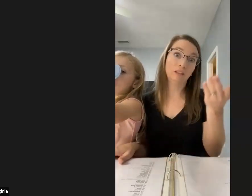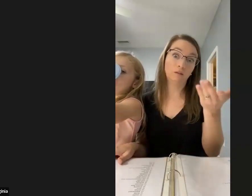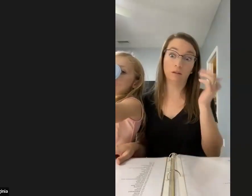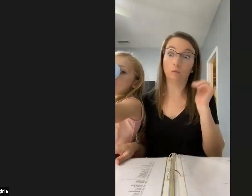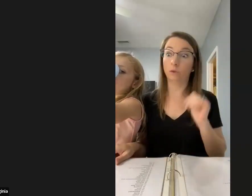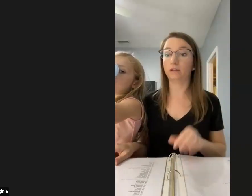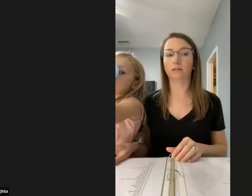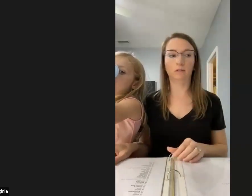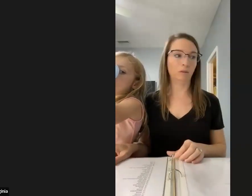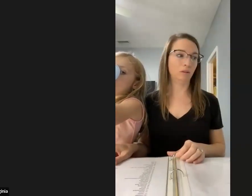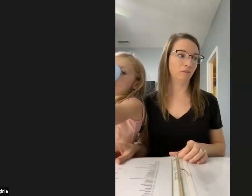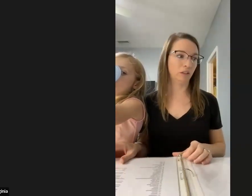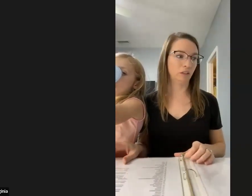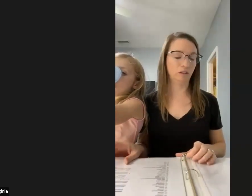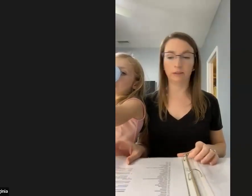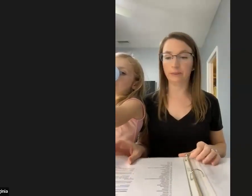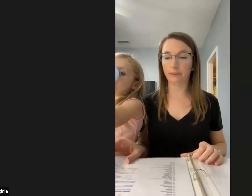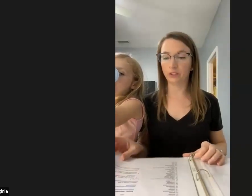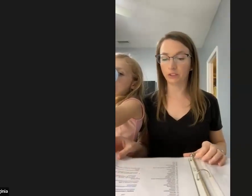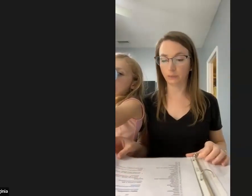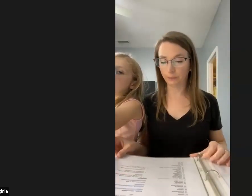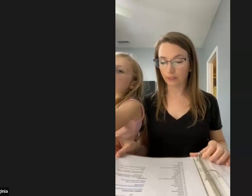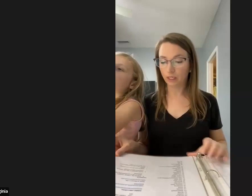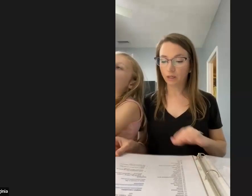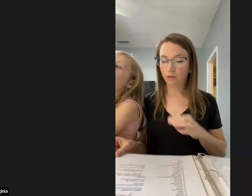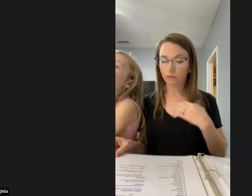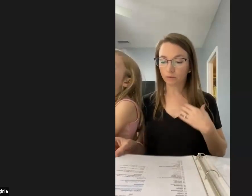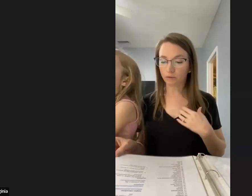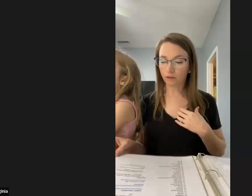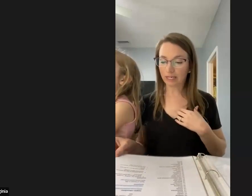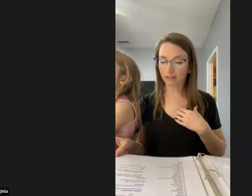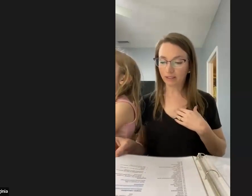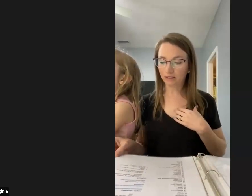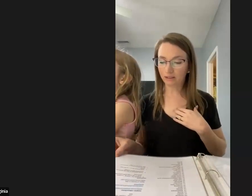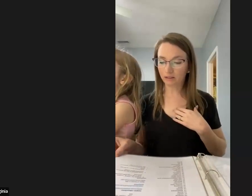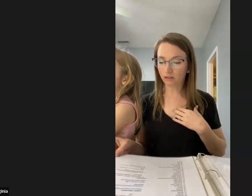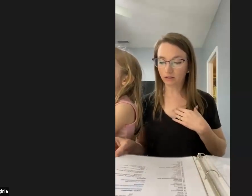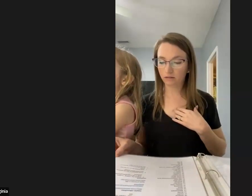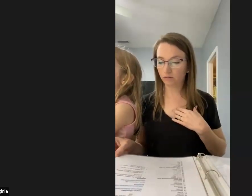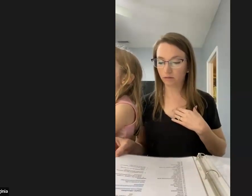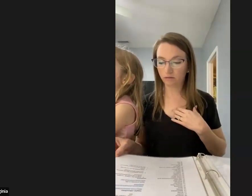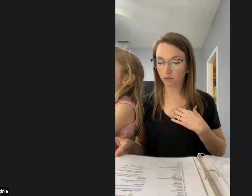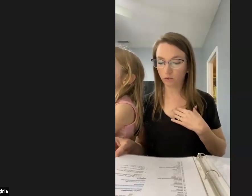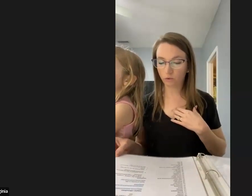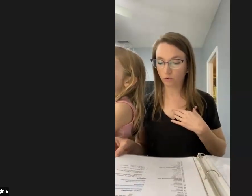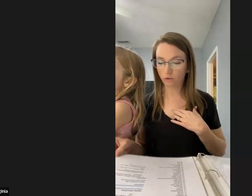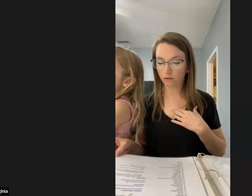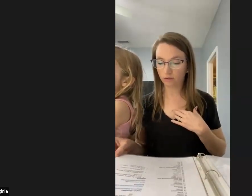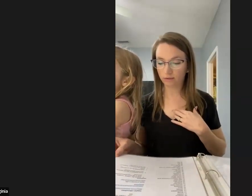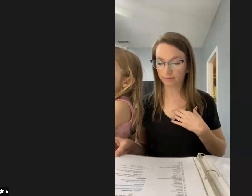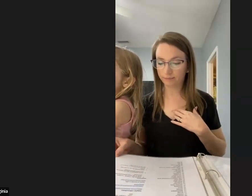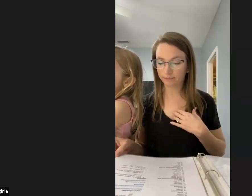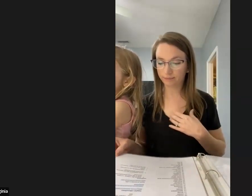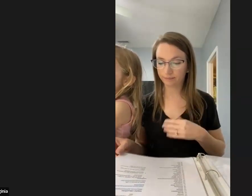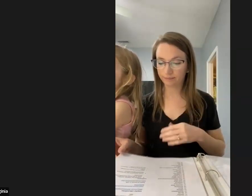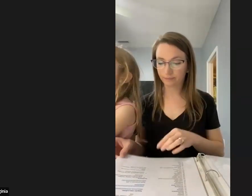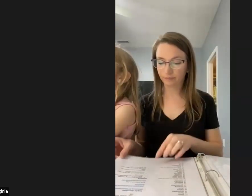do the homework. No one volunteered to do the homework. So, well, okay, let's just do, all